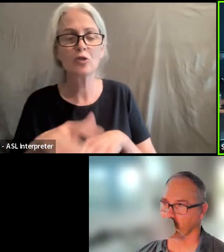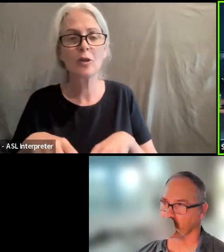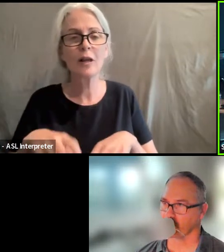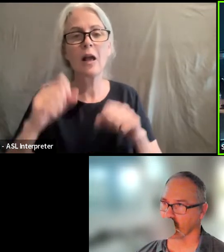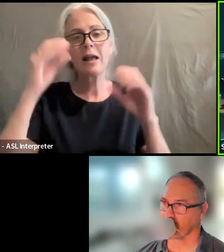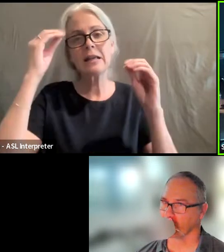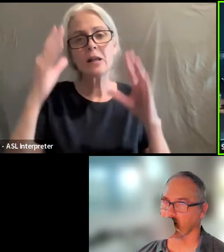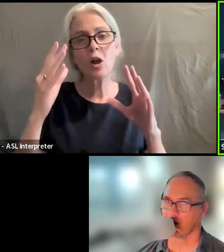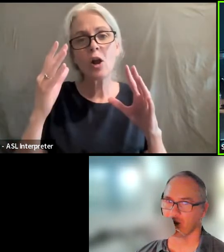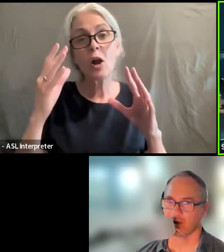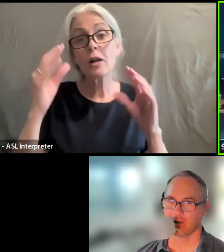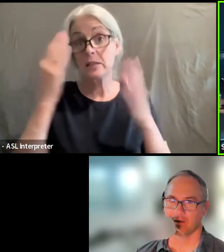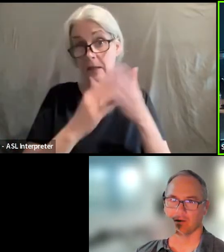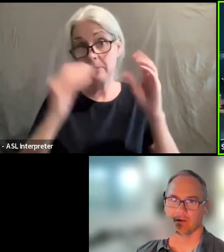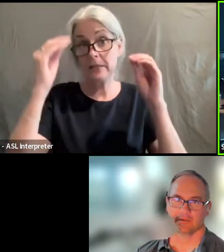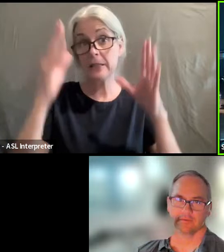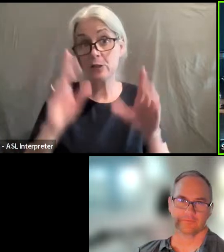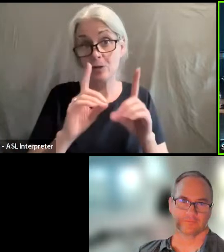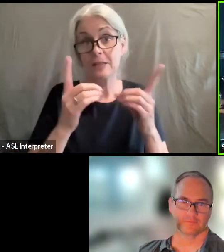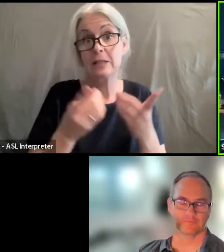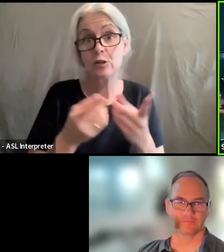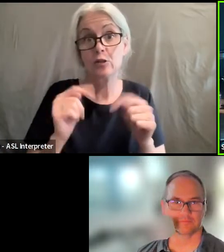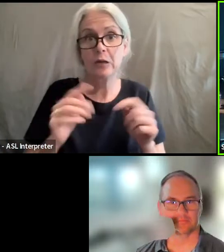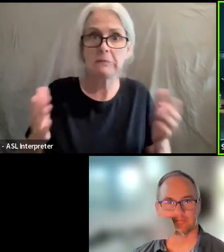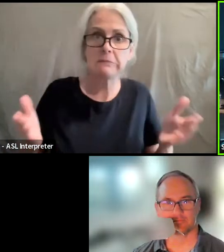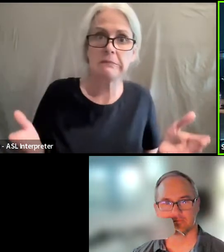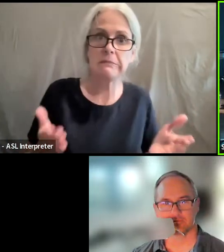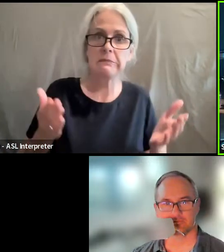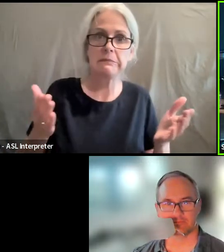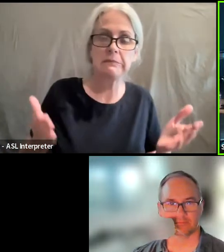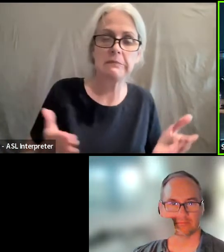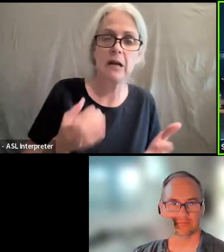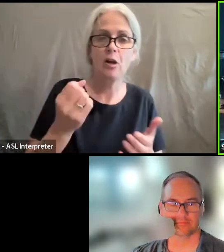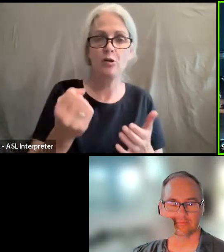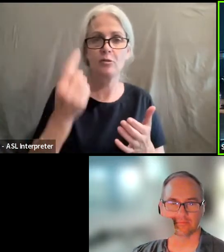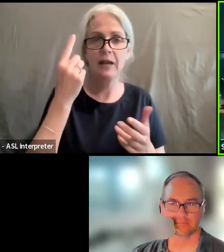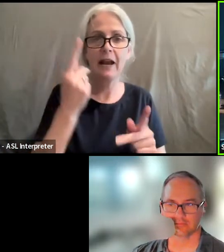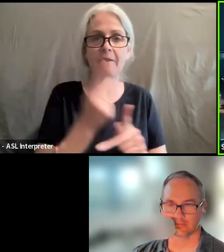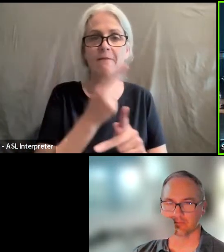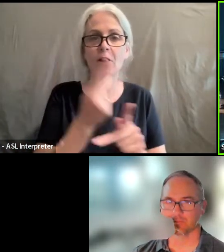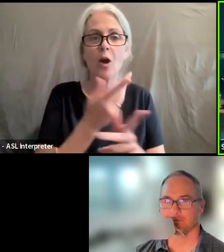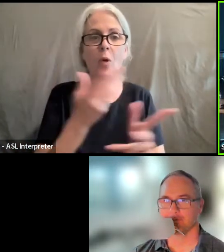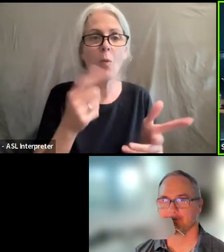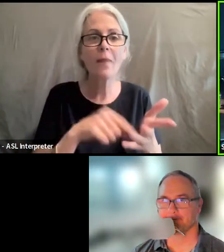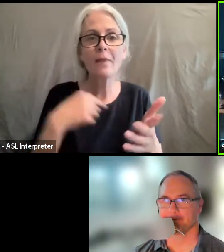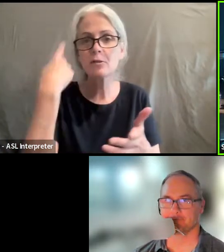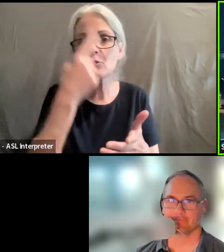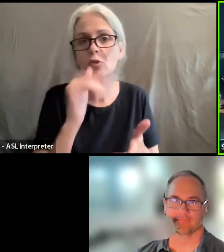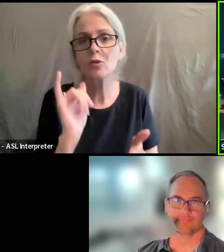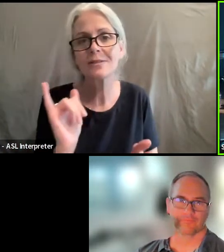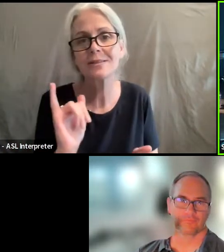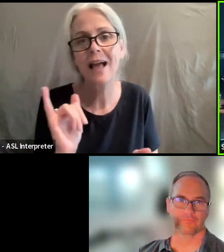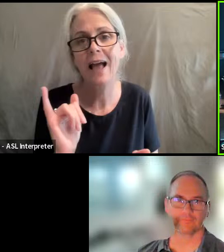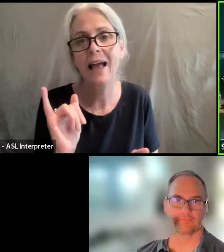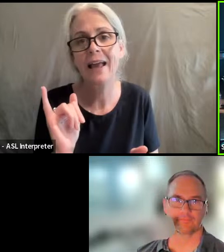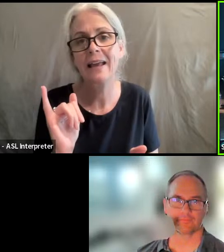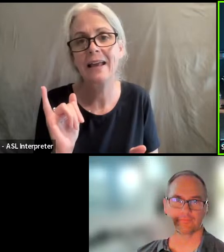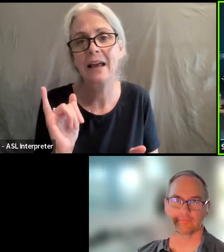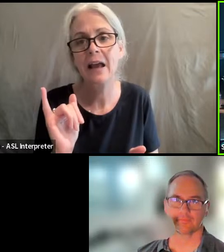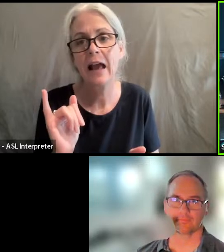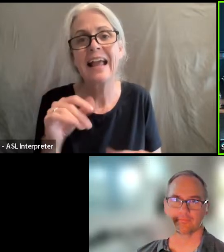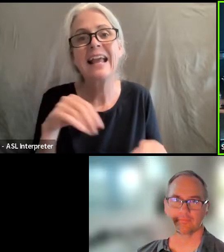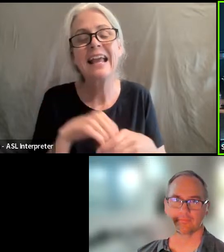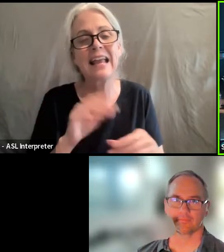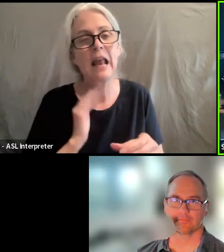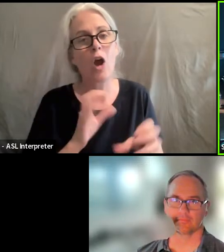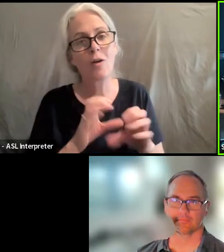who are beginning to try to, move this, understand and figure out what this stuff looks like as it resides with them in our